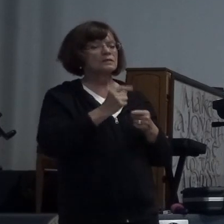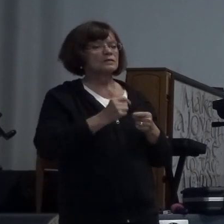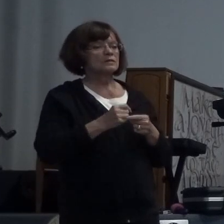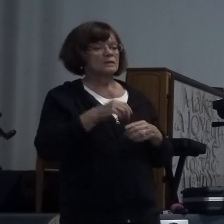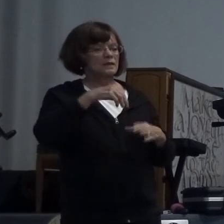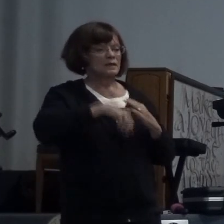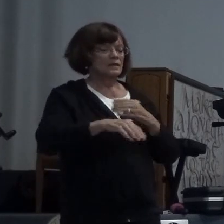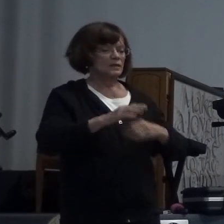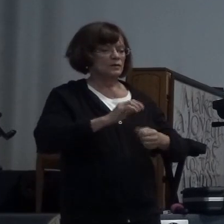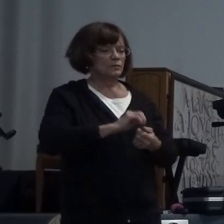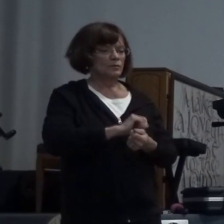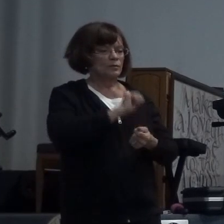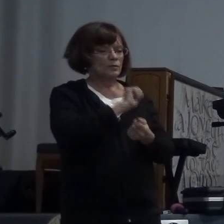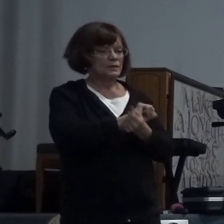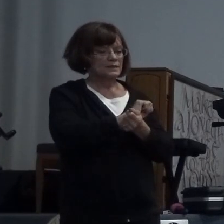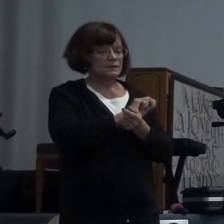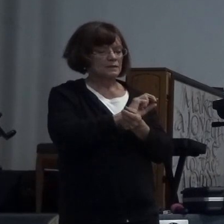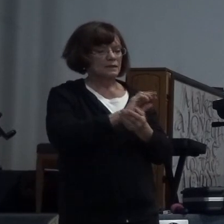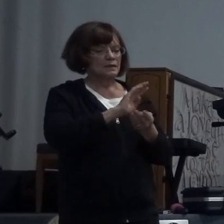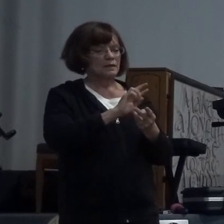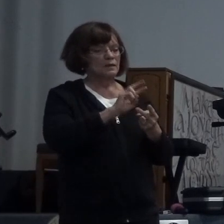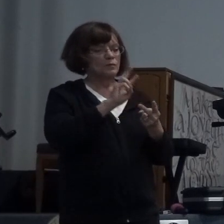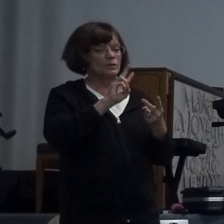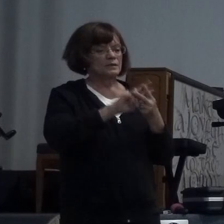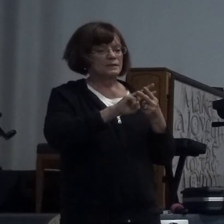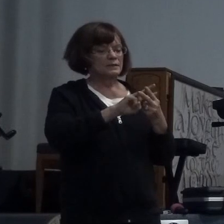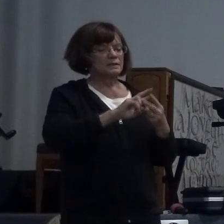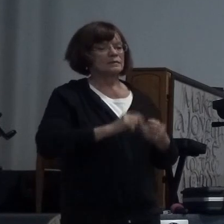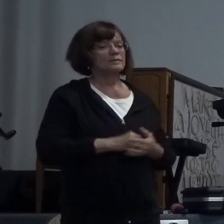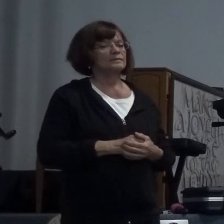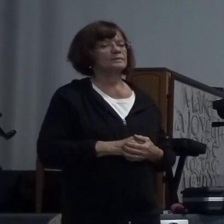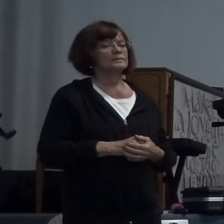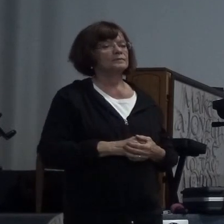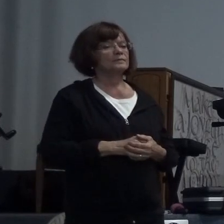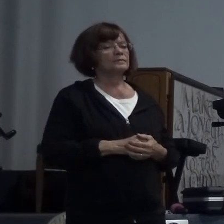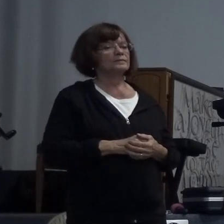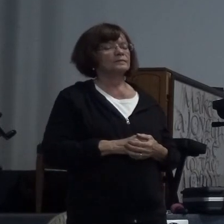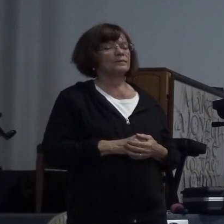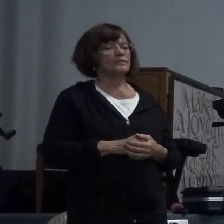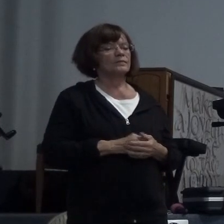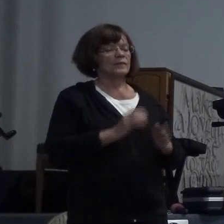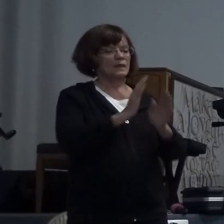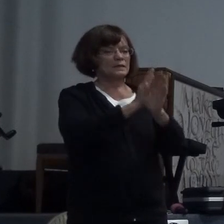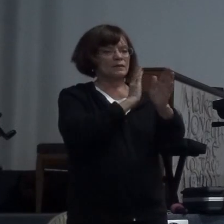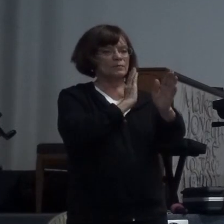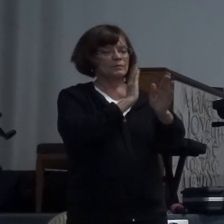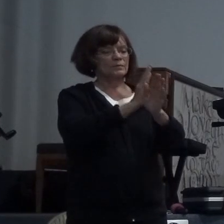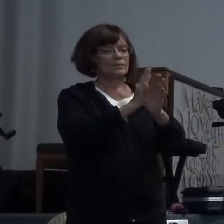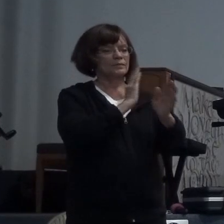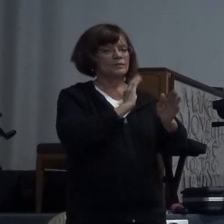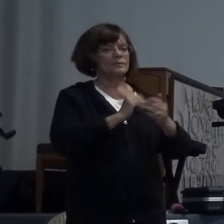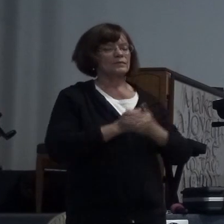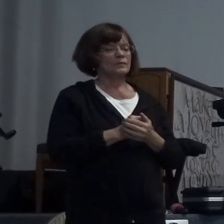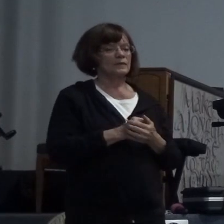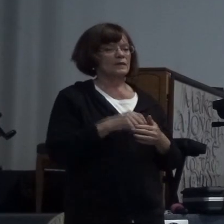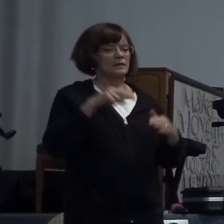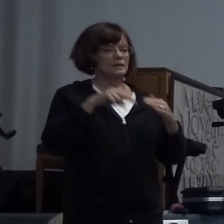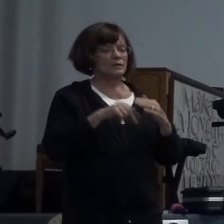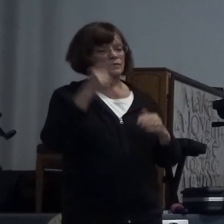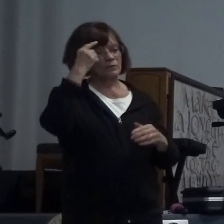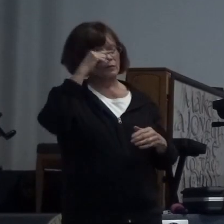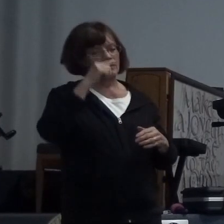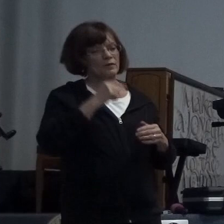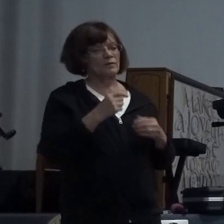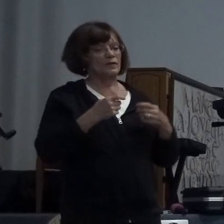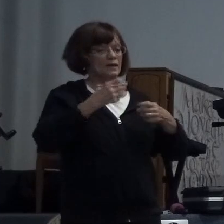prison for preaching your word, or even lined up and murdered, killed for their faith, Father. So we pray for